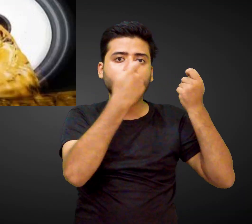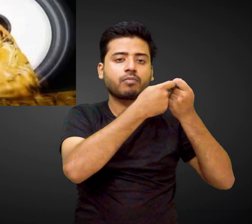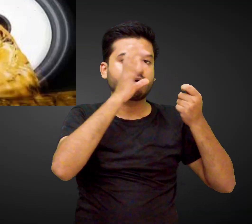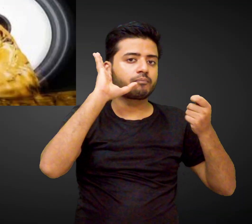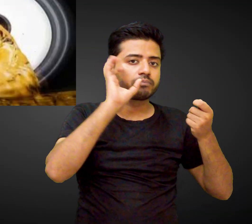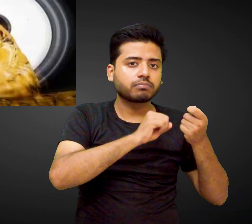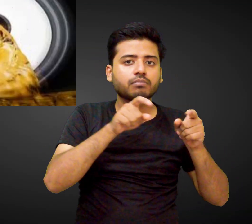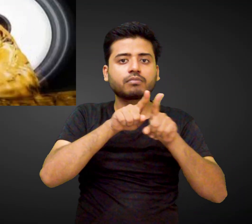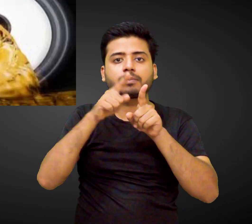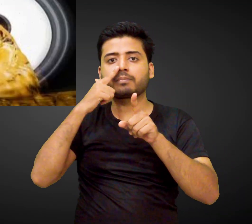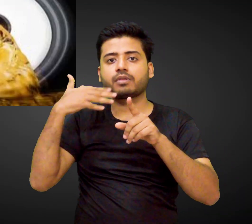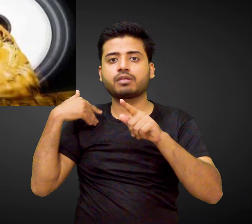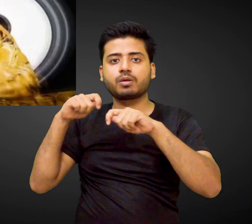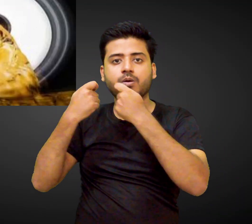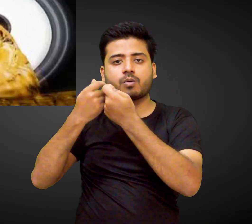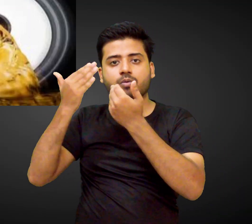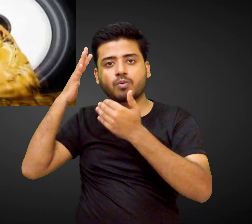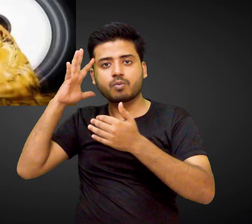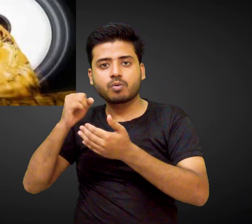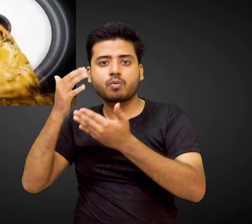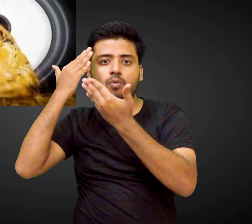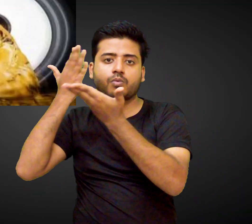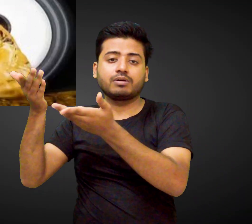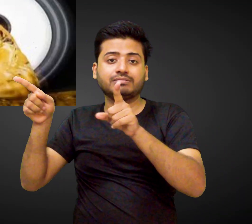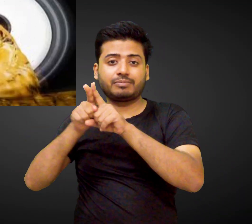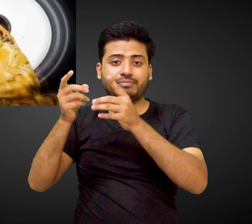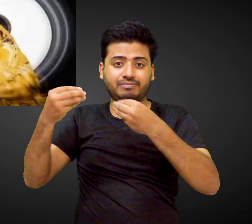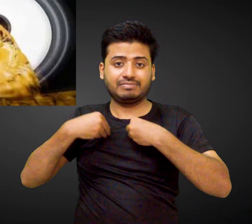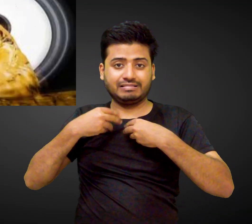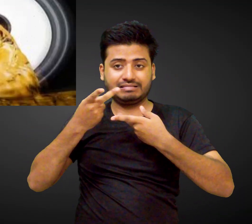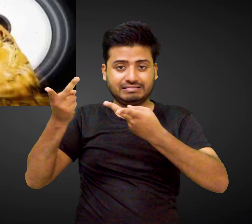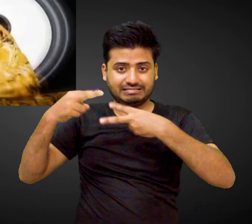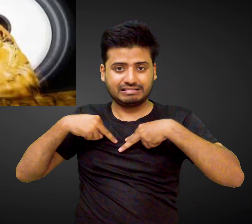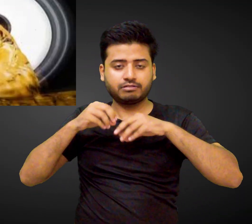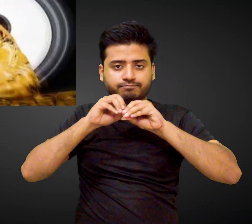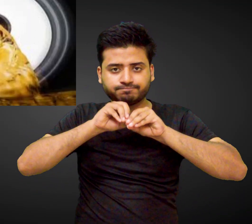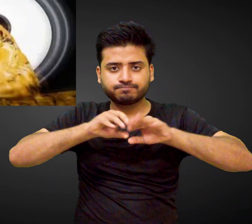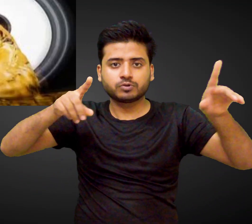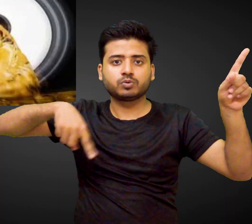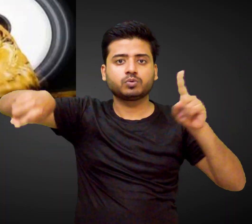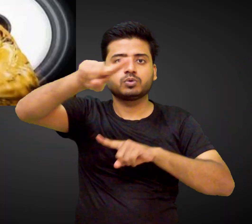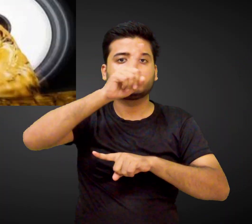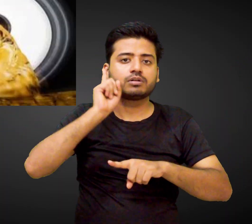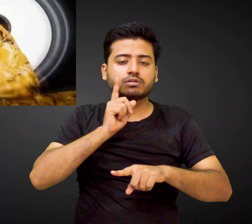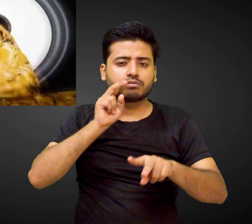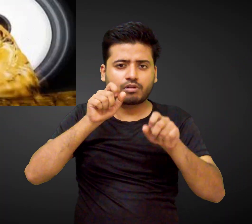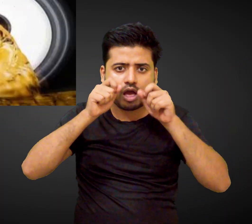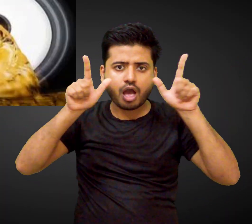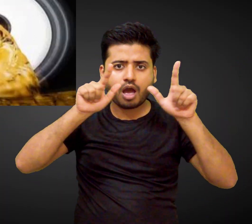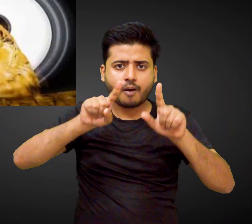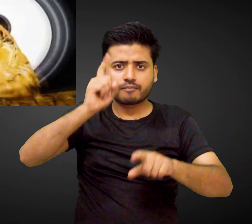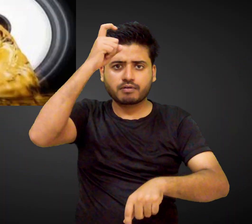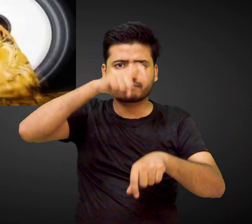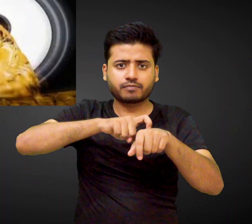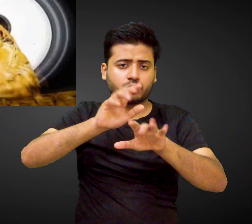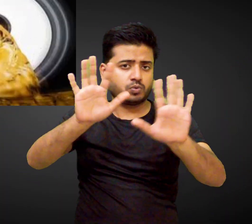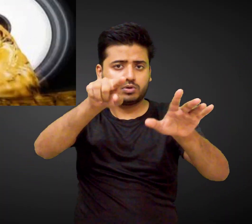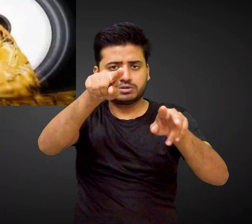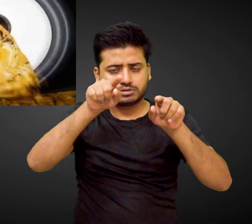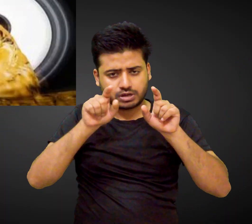price increased from yesterday. Compared to the previous month, petrol price exhibited low volatility. The petrol prices